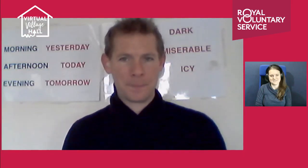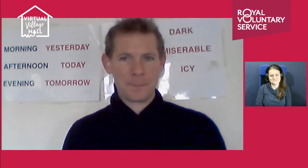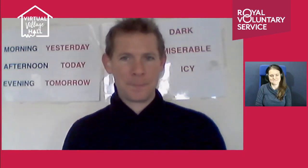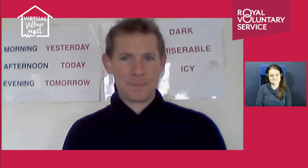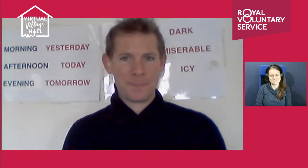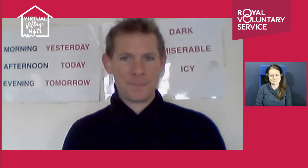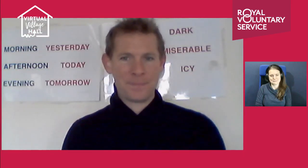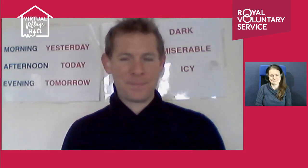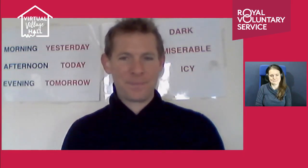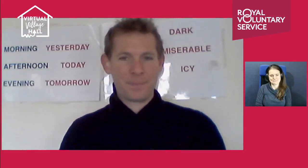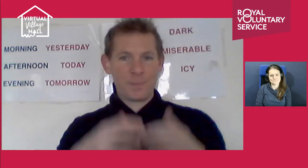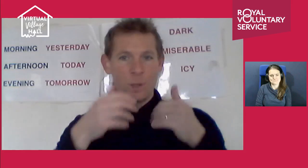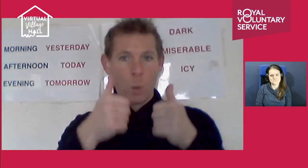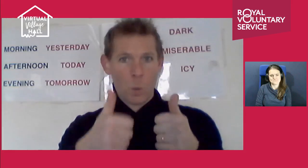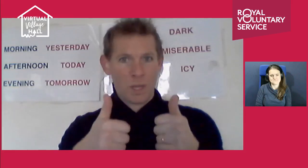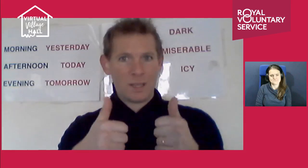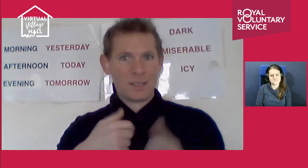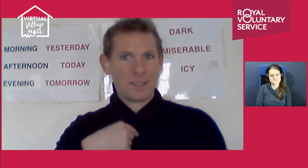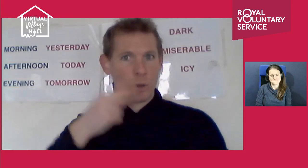Icy.